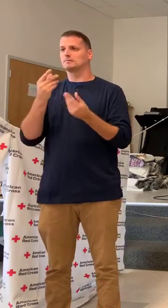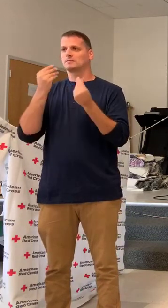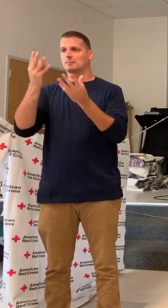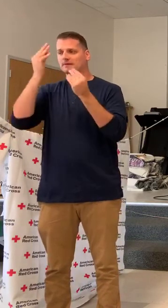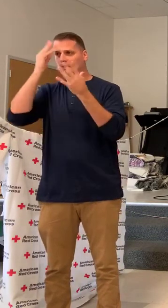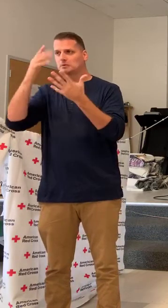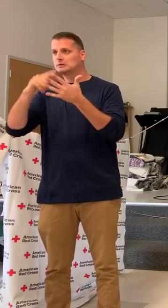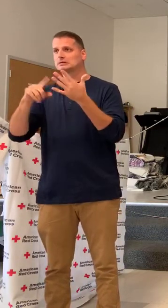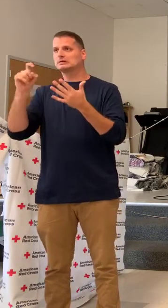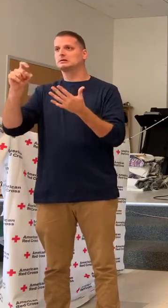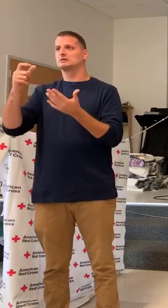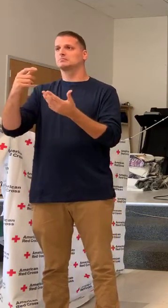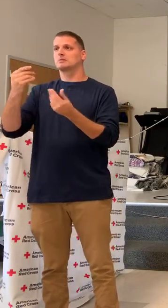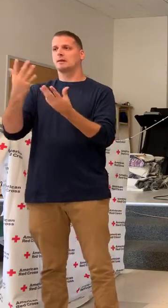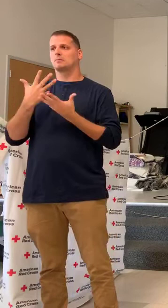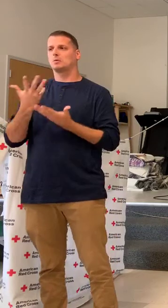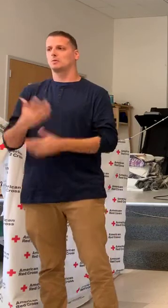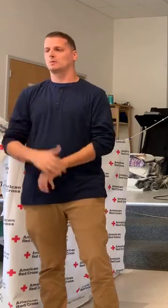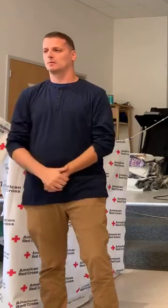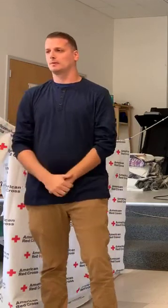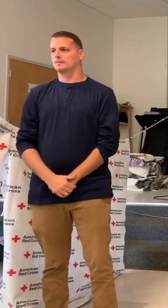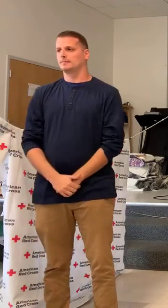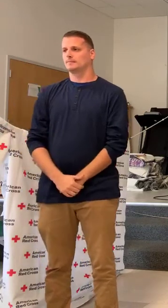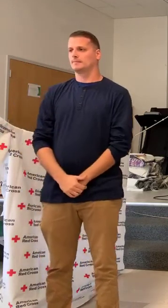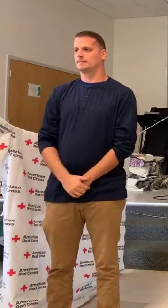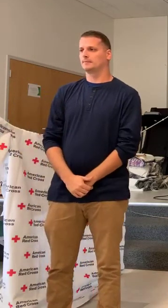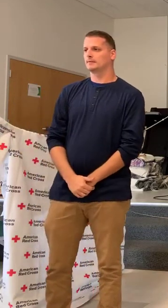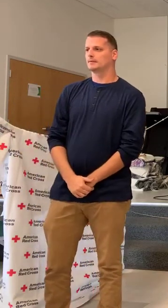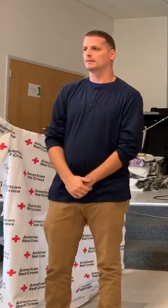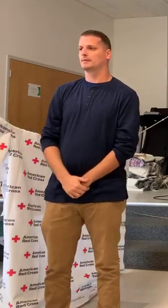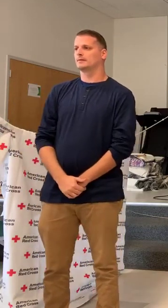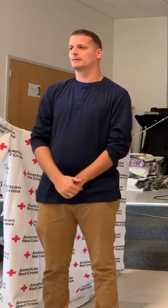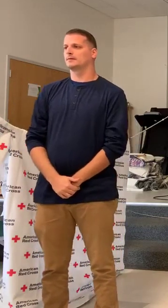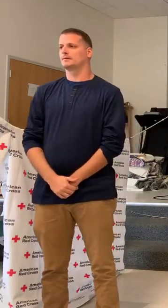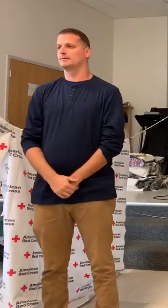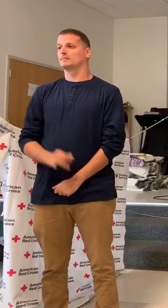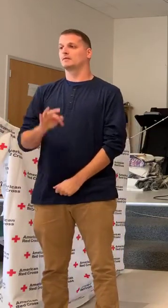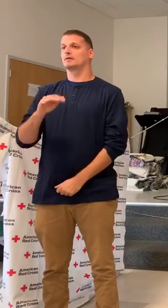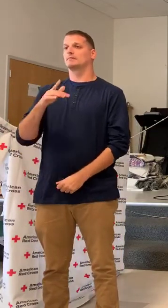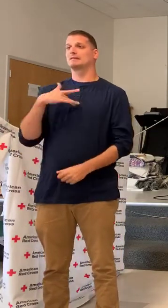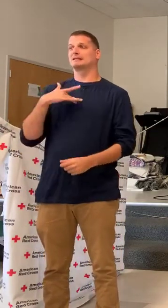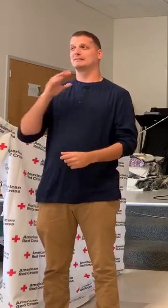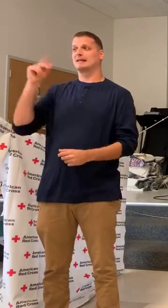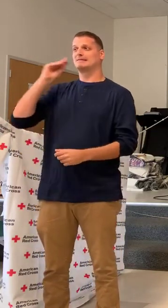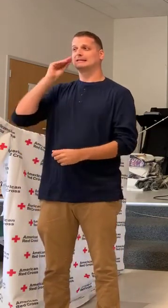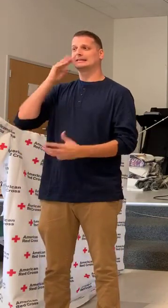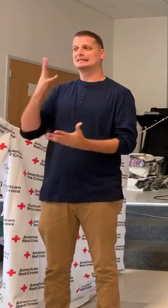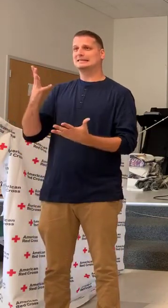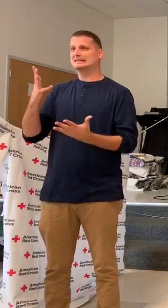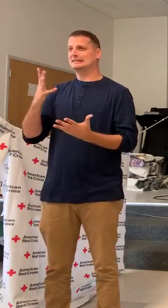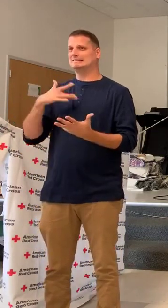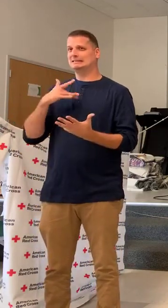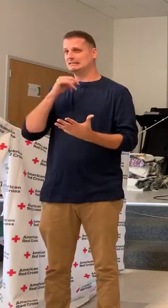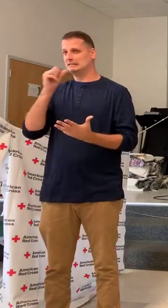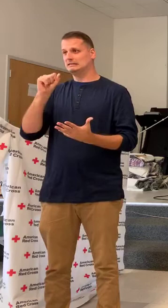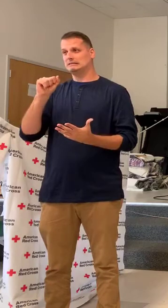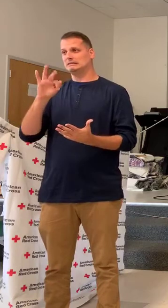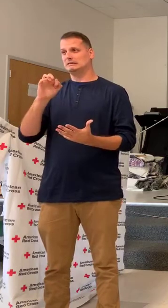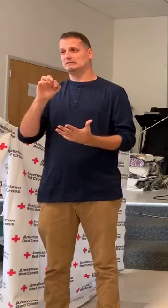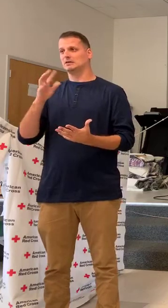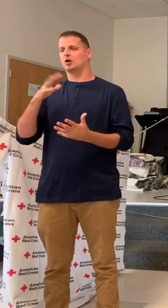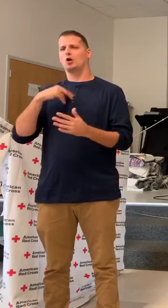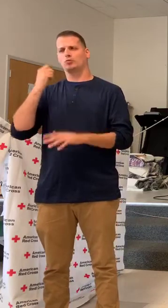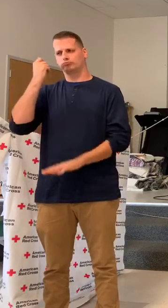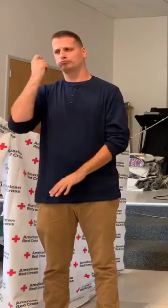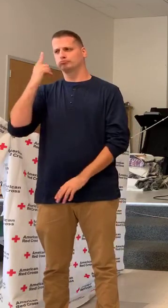And if you feel that when you get home, you're not safe, please understand you're going to have a